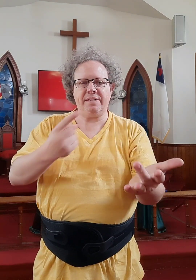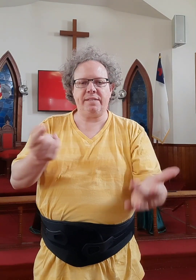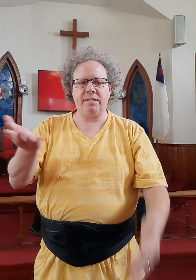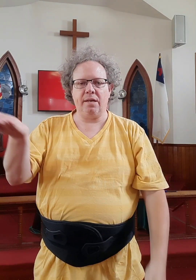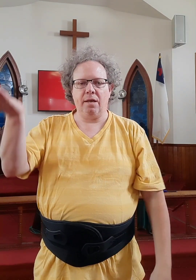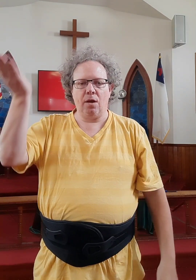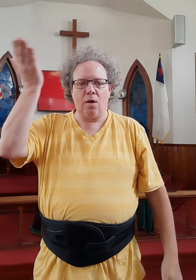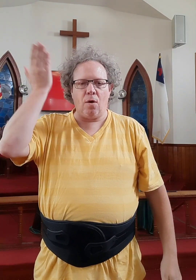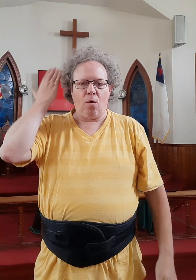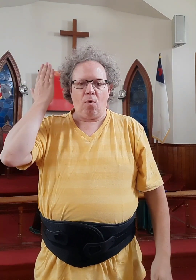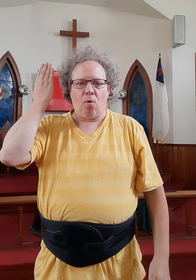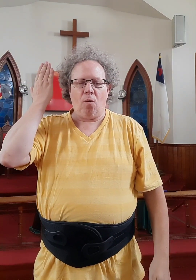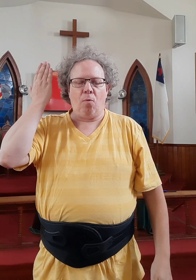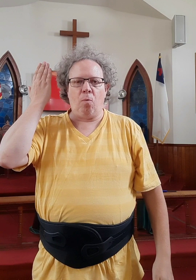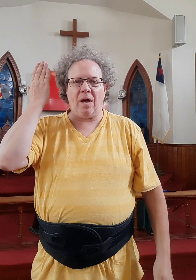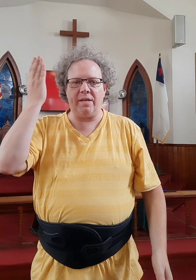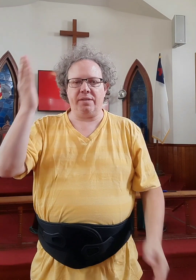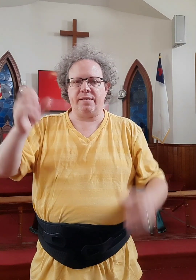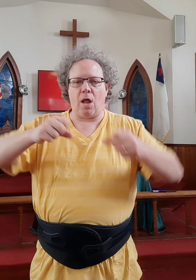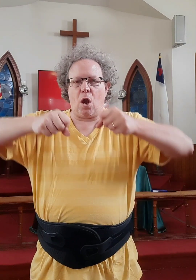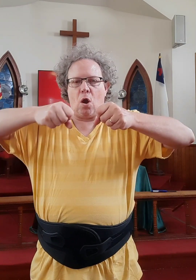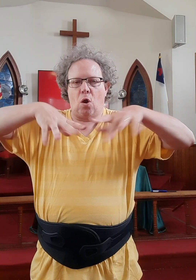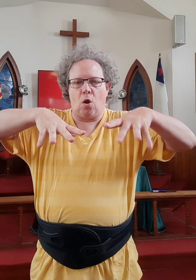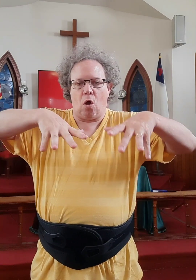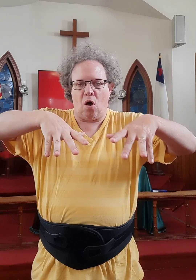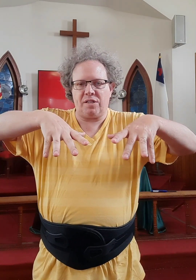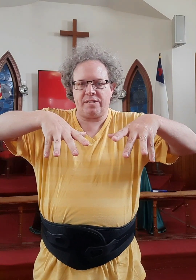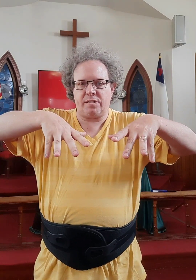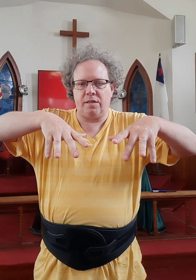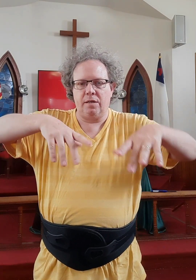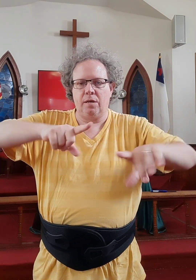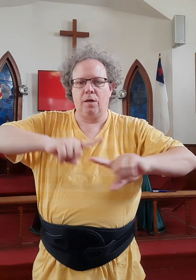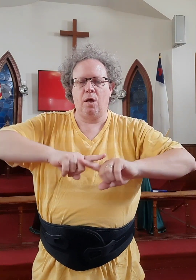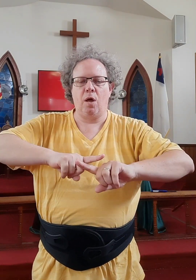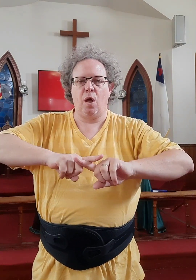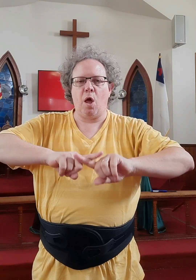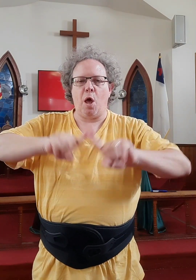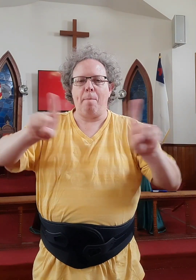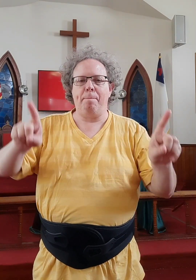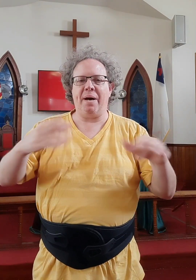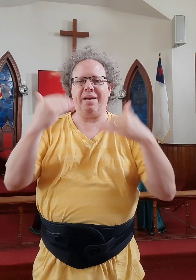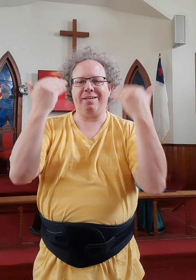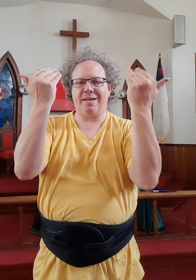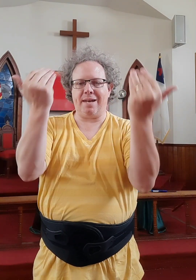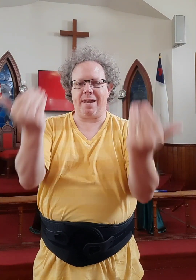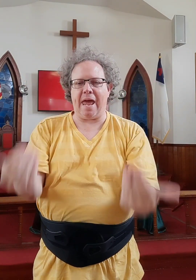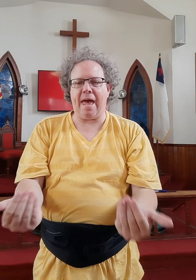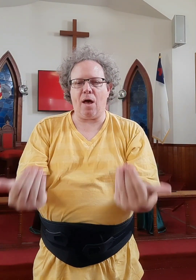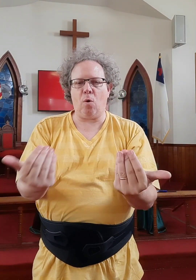Once was lost, but now